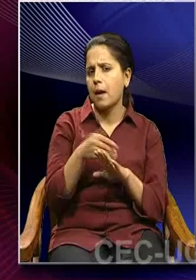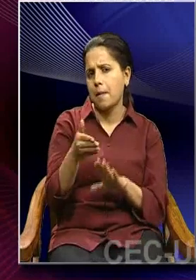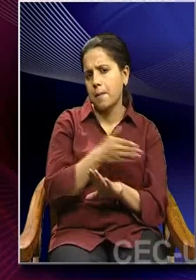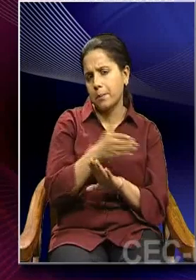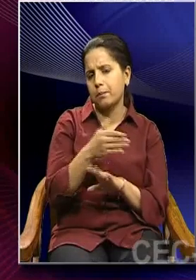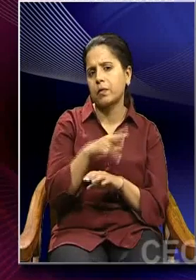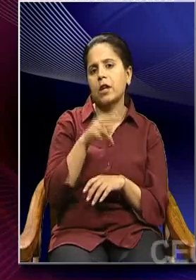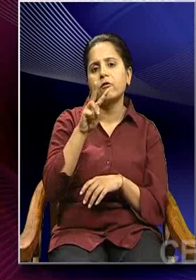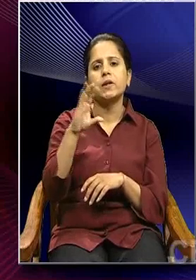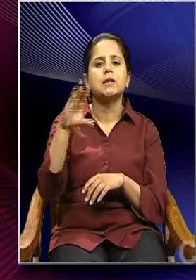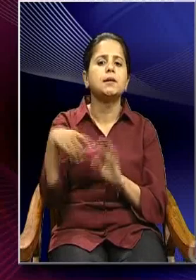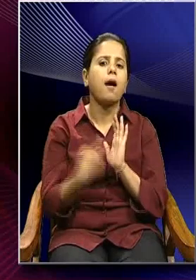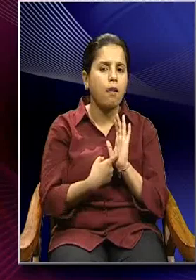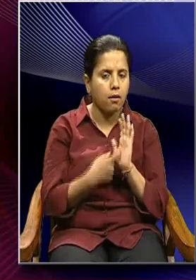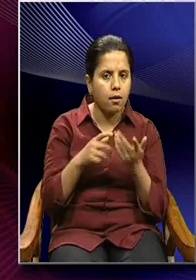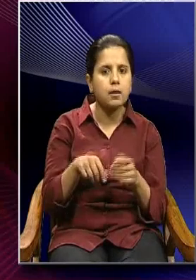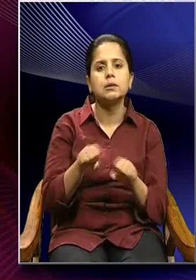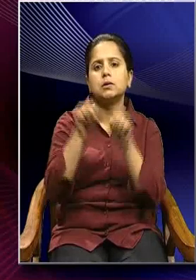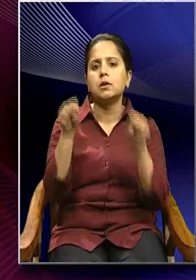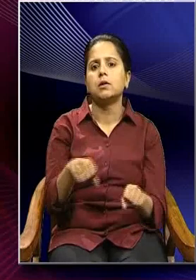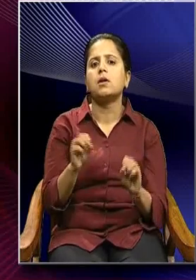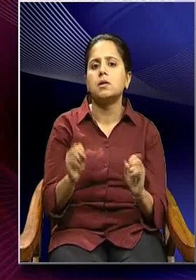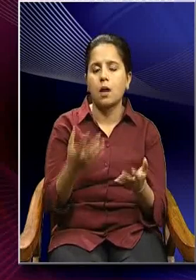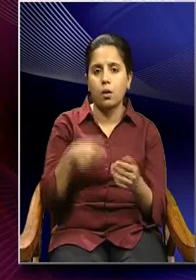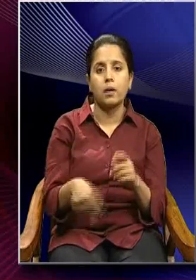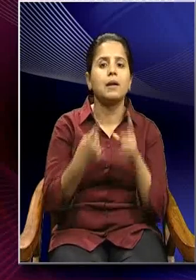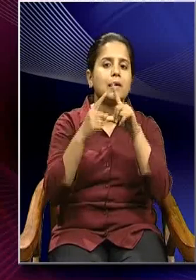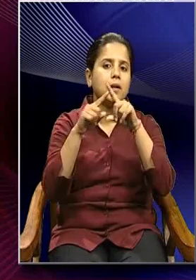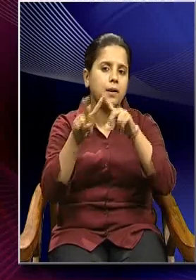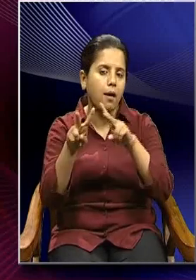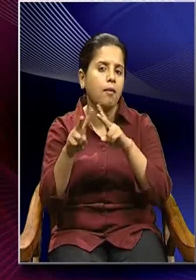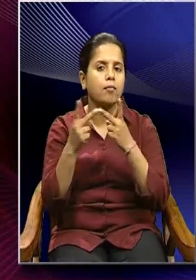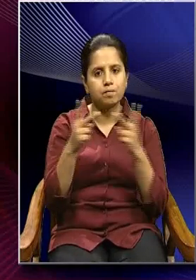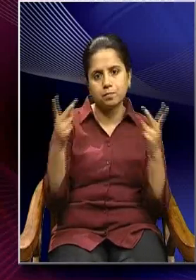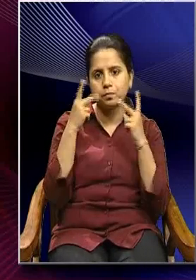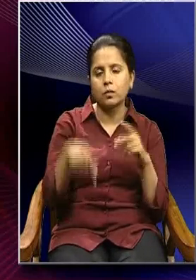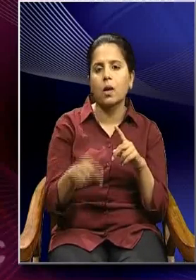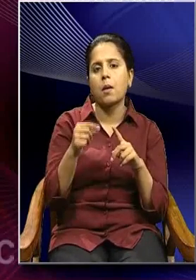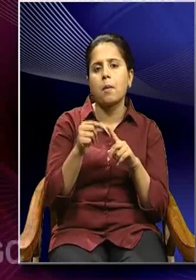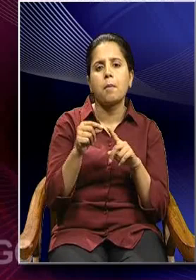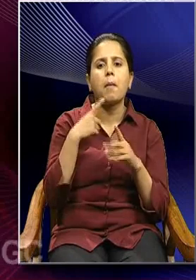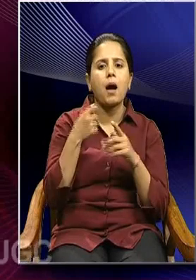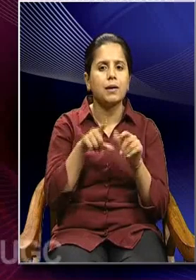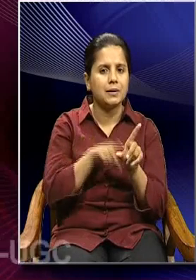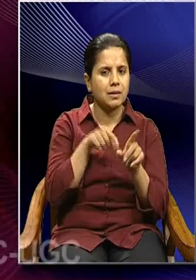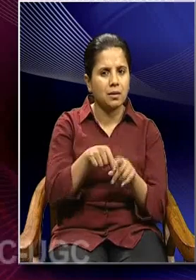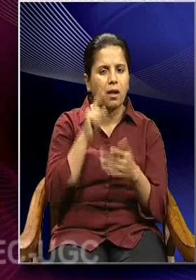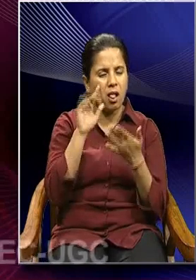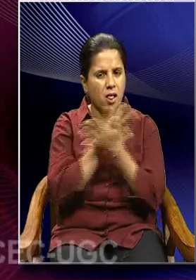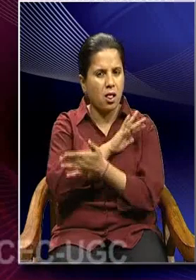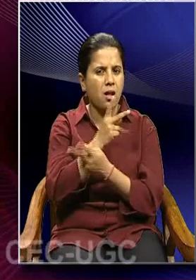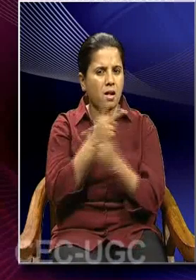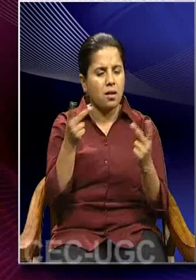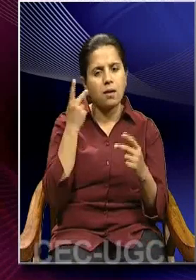the VCR system came, and the television and the piracy kind of concerns within the concern of